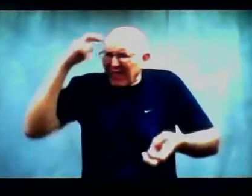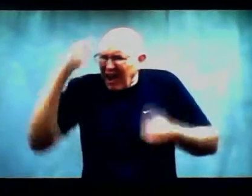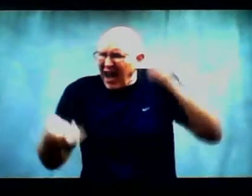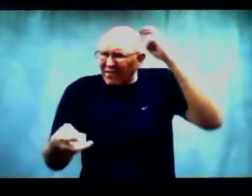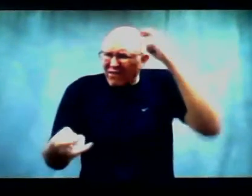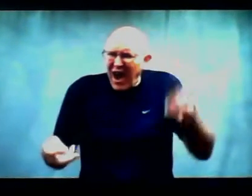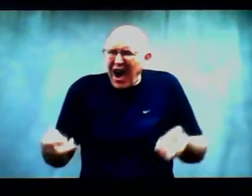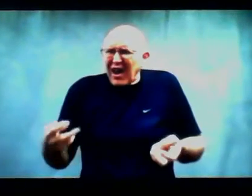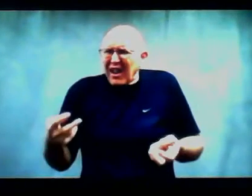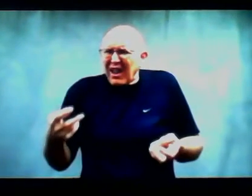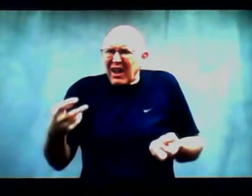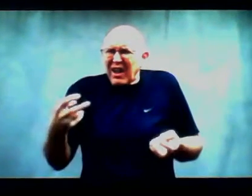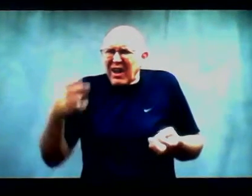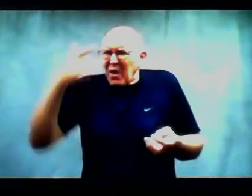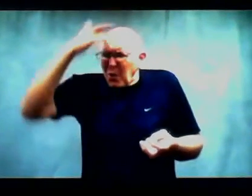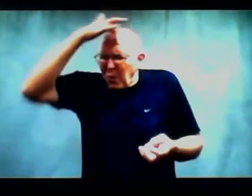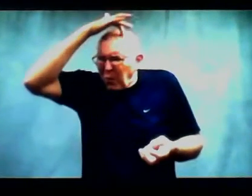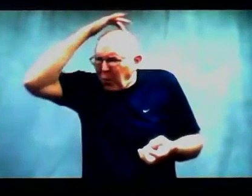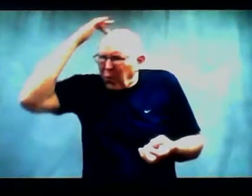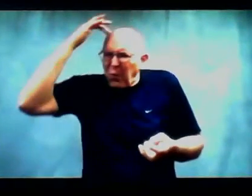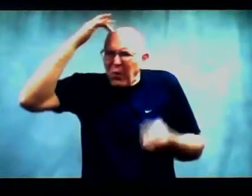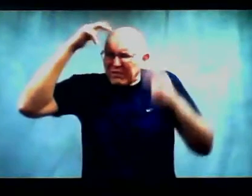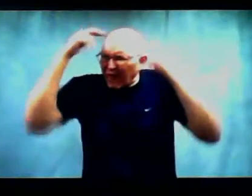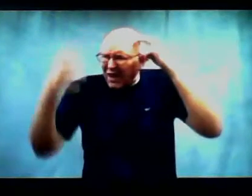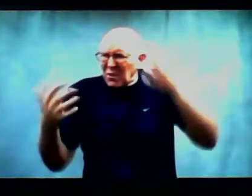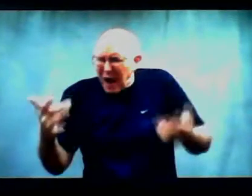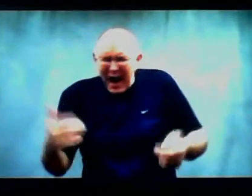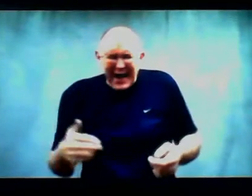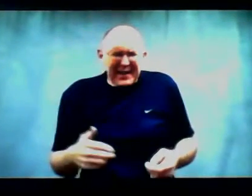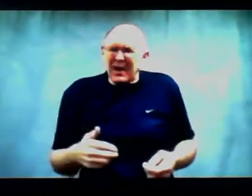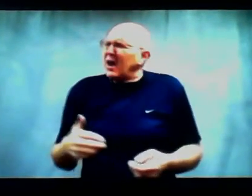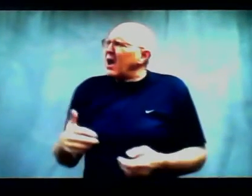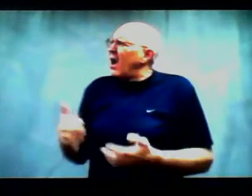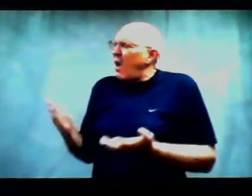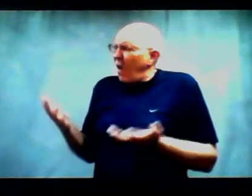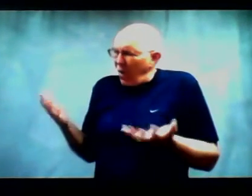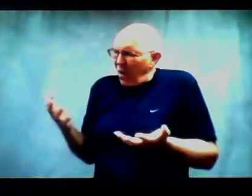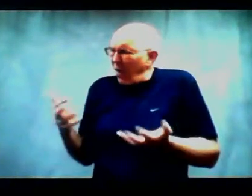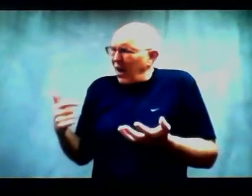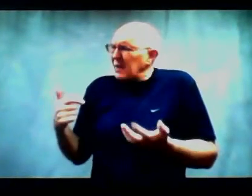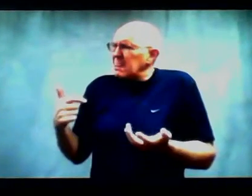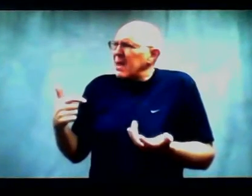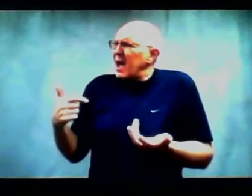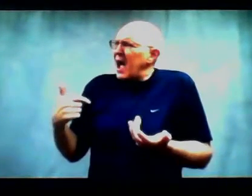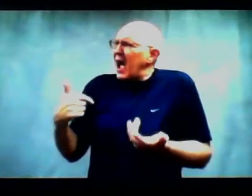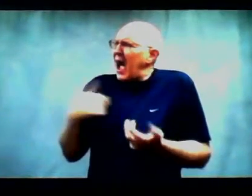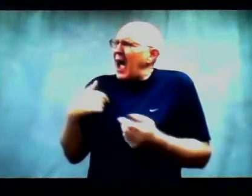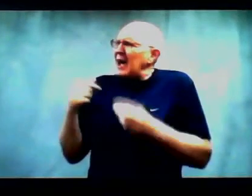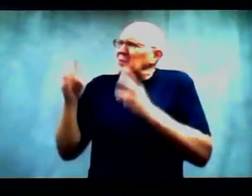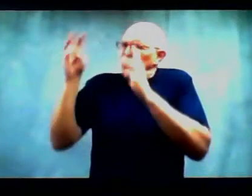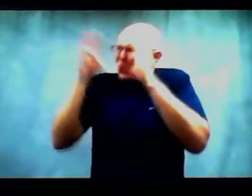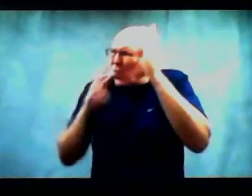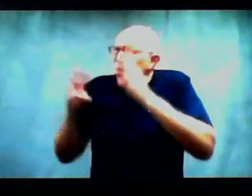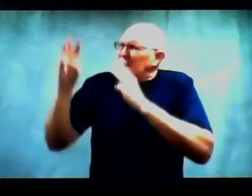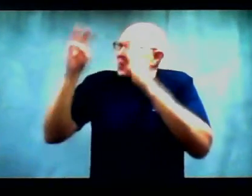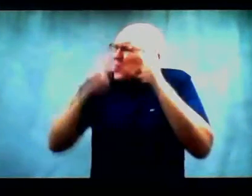falling and falling and falling out? Why are you going bald? The guy said, well, what? I'm worried.